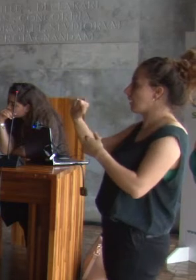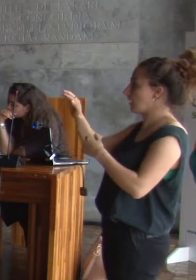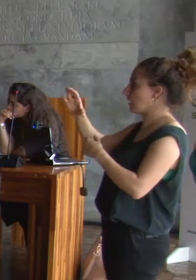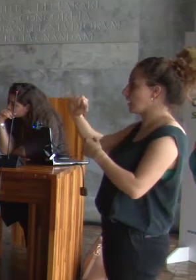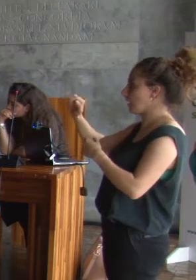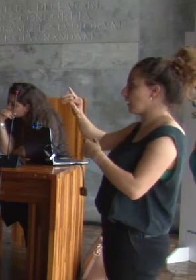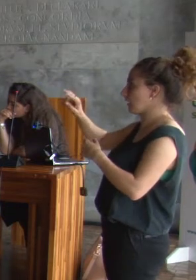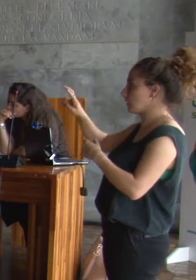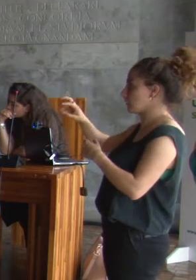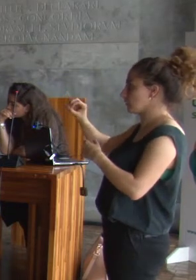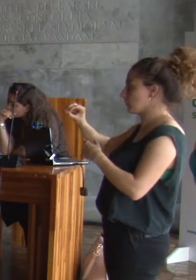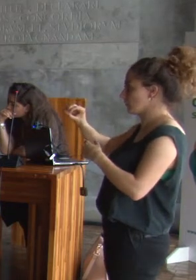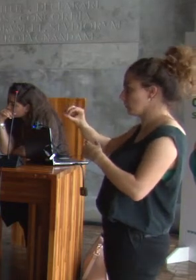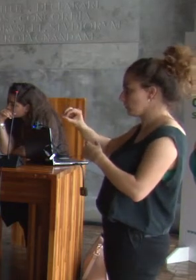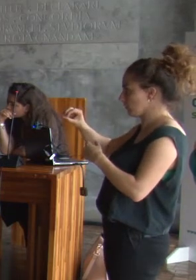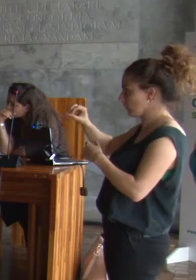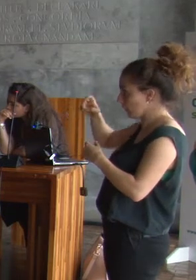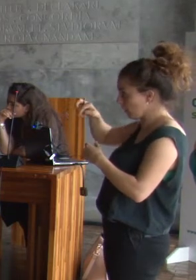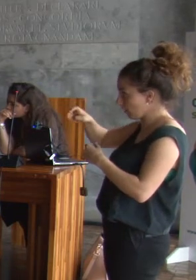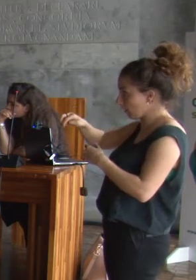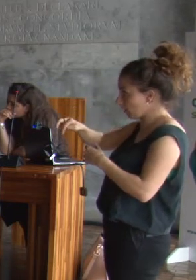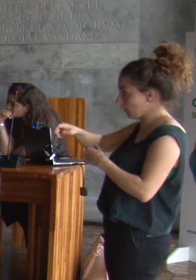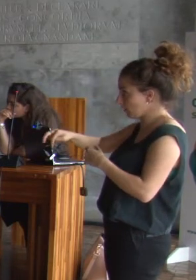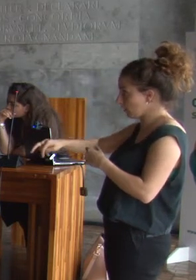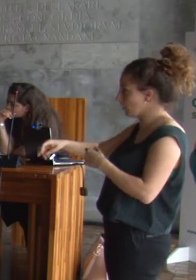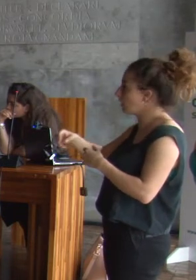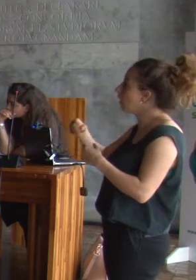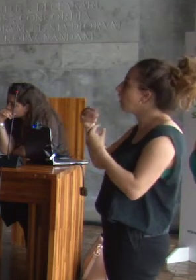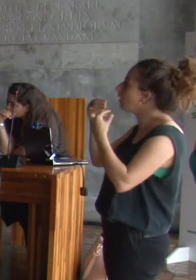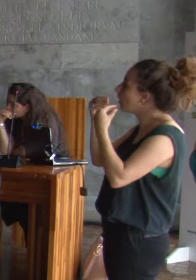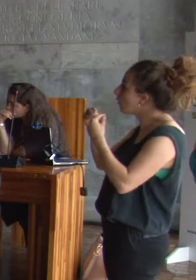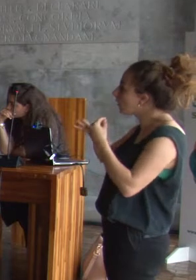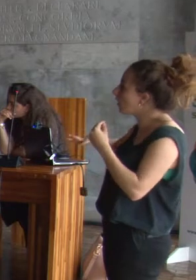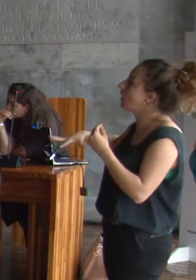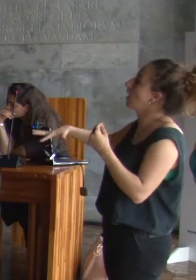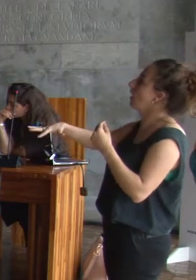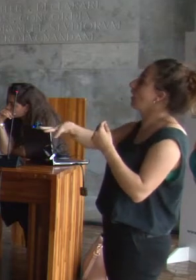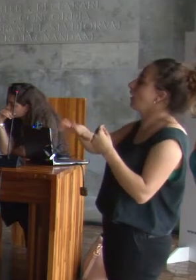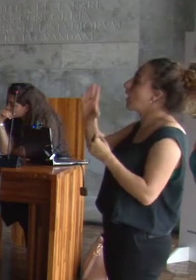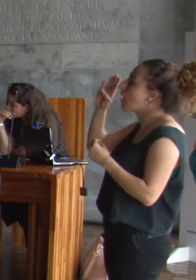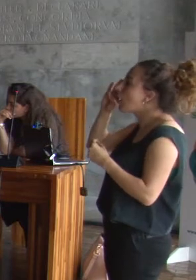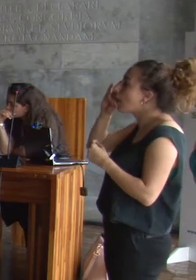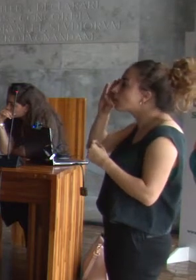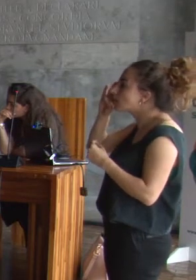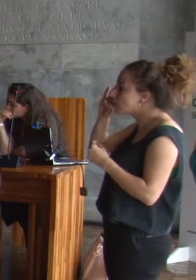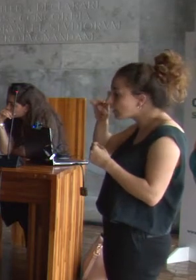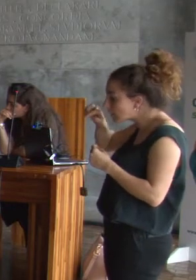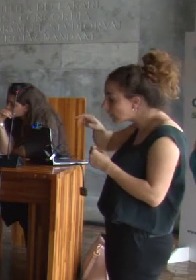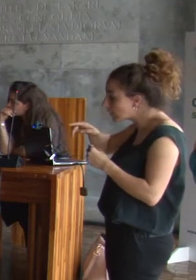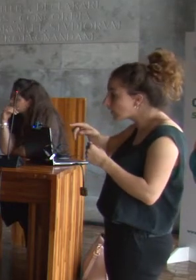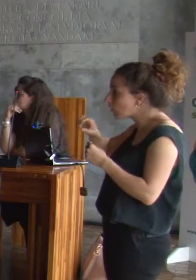barcarizzo, mooring steps. When you are in this area, pay attention to the stop